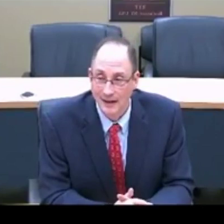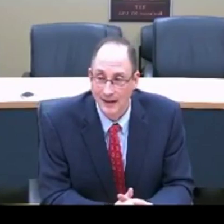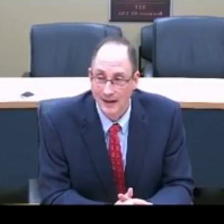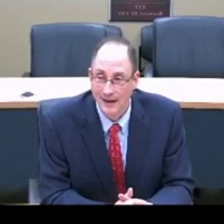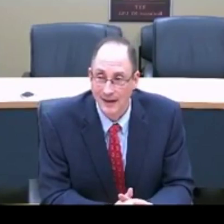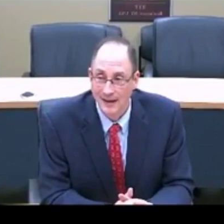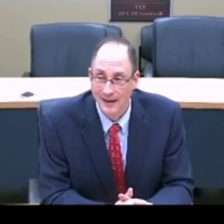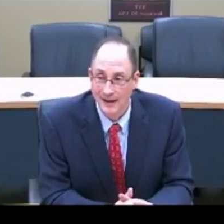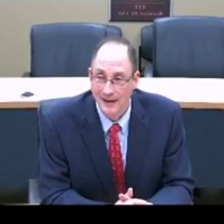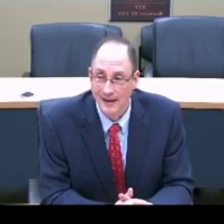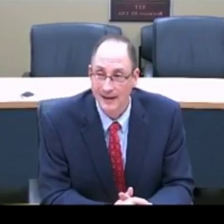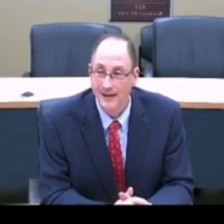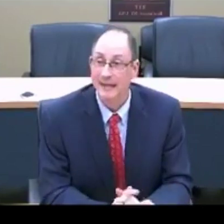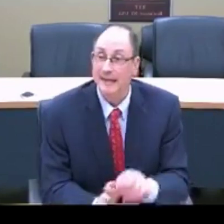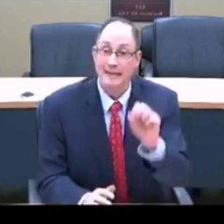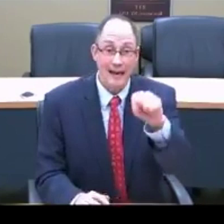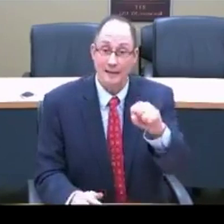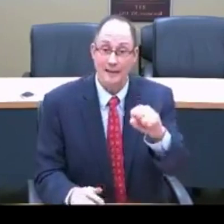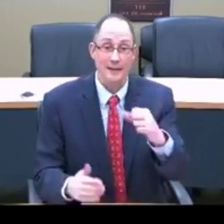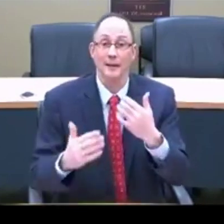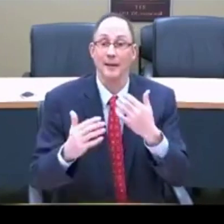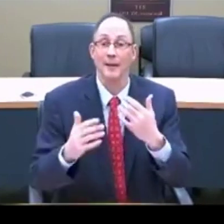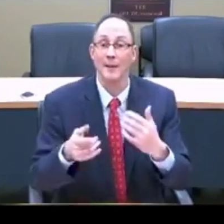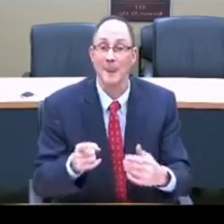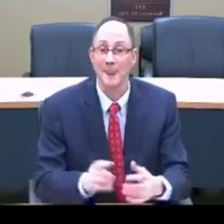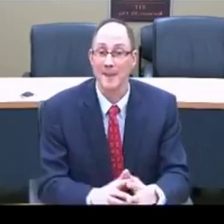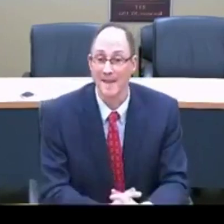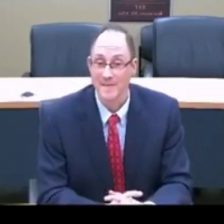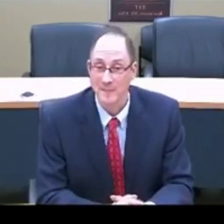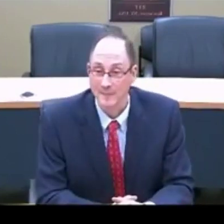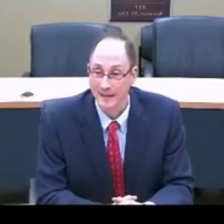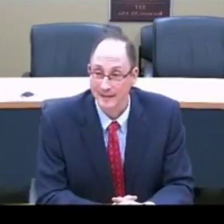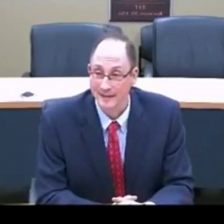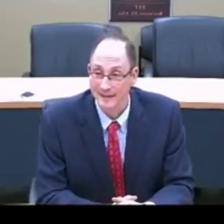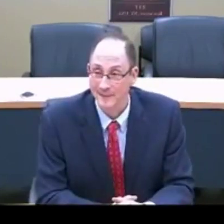you know. So, do I belong? Do I belong?